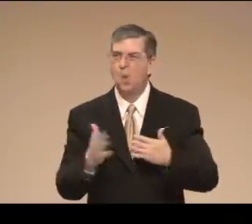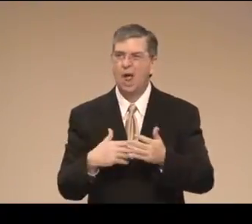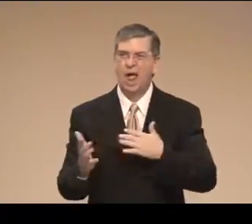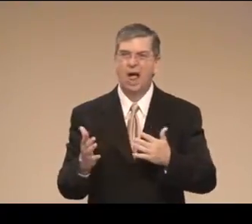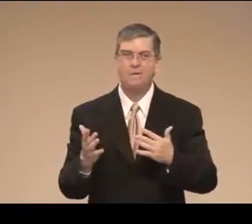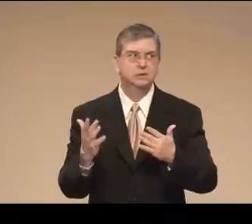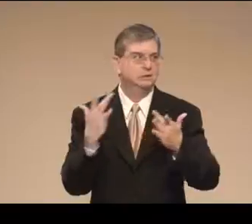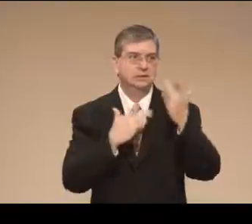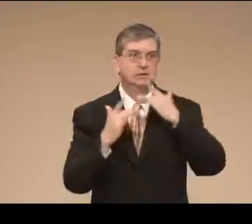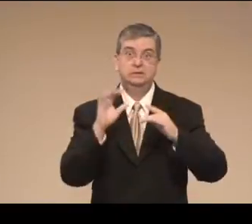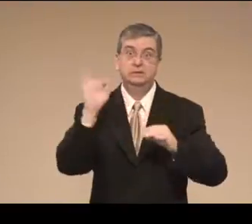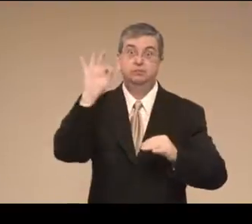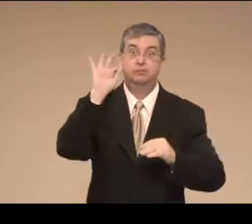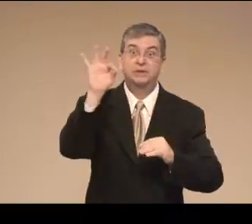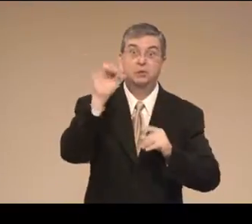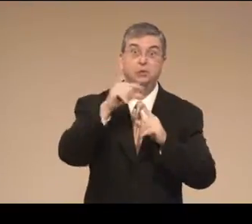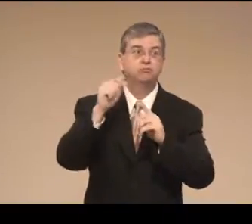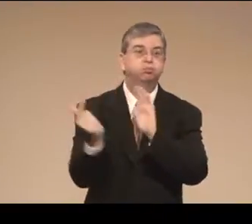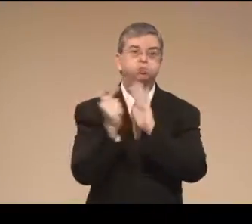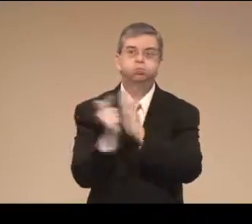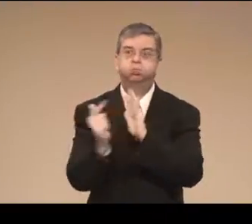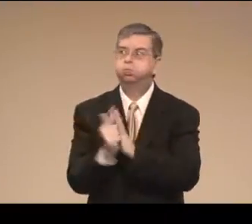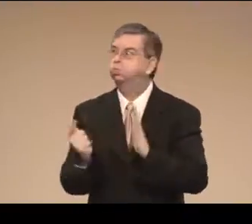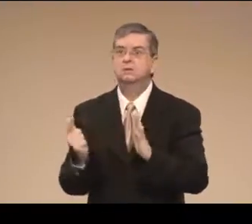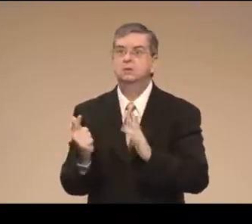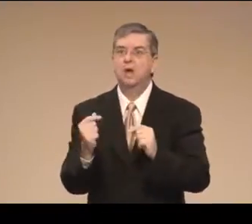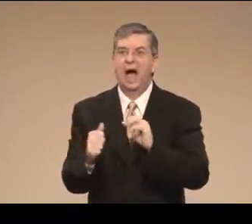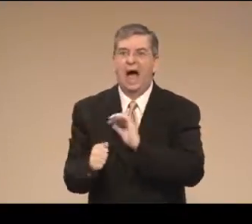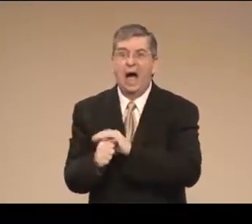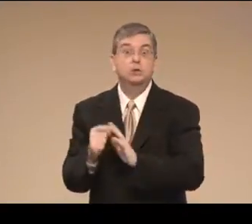When you think about Russia during their time of great,